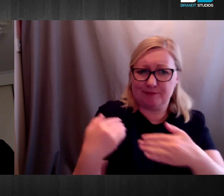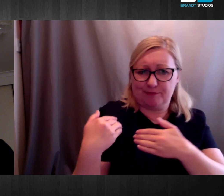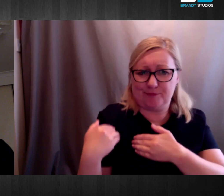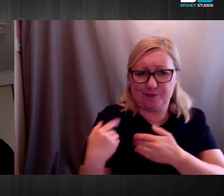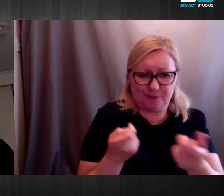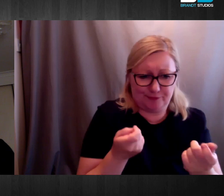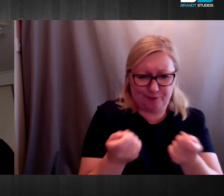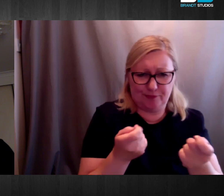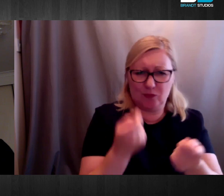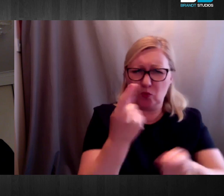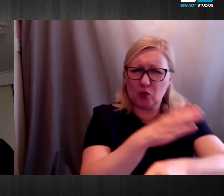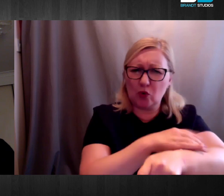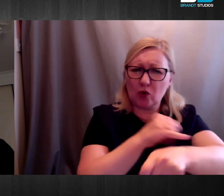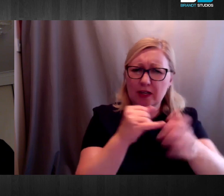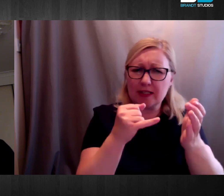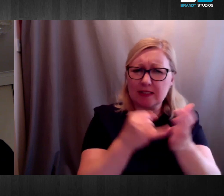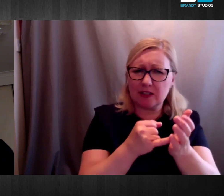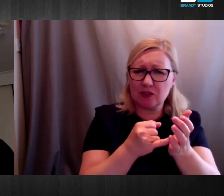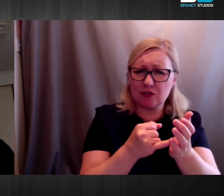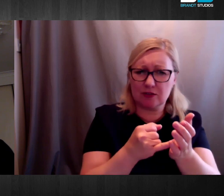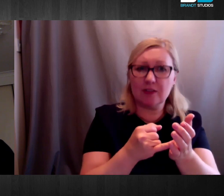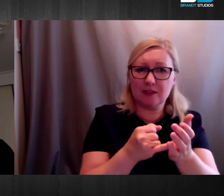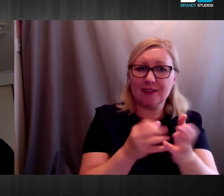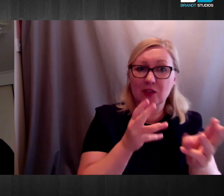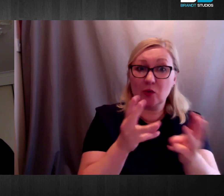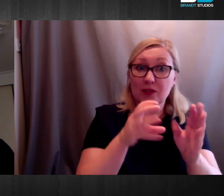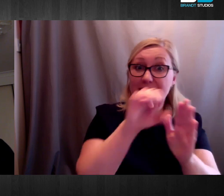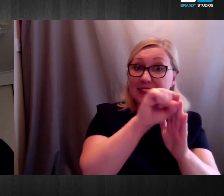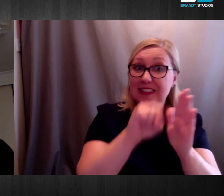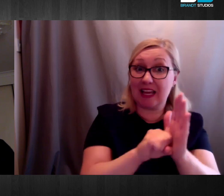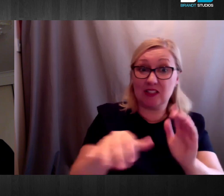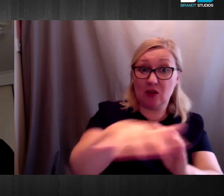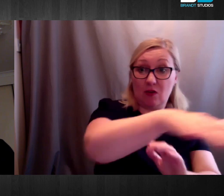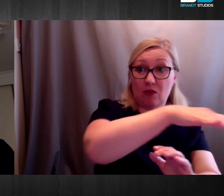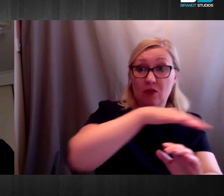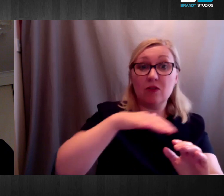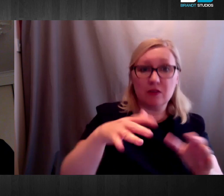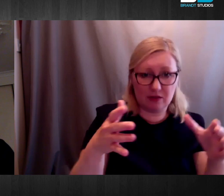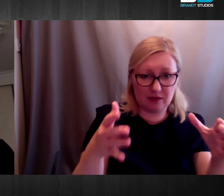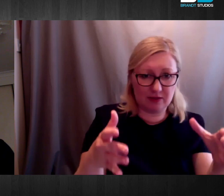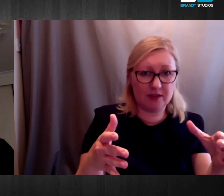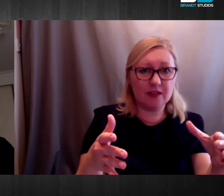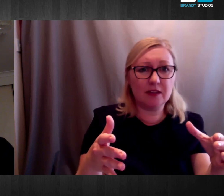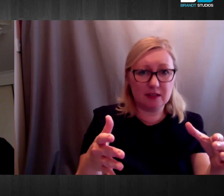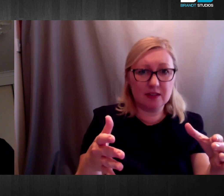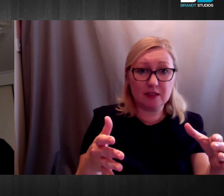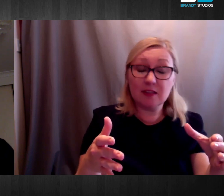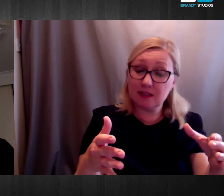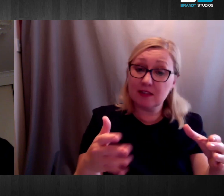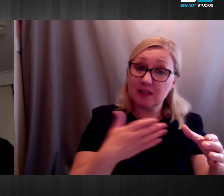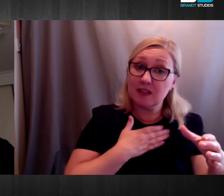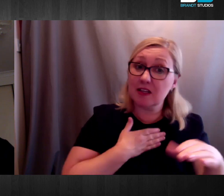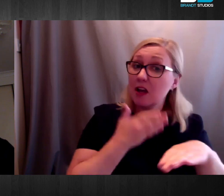whole purpose of what we were doing was to make sure that consumers and community members, or